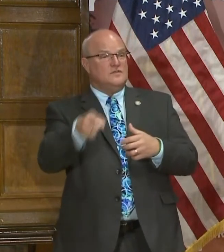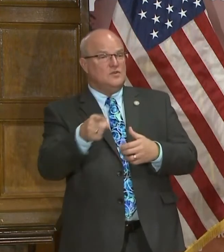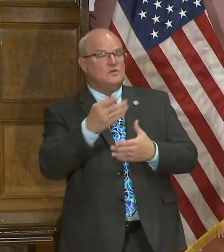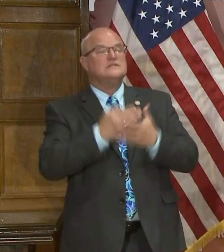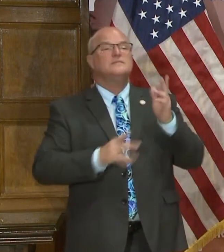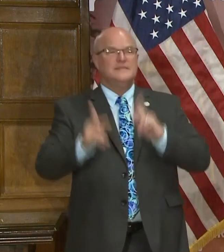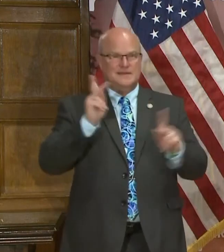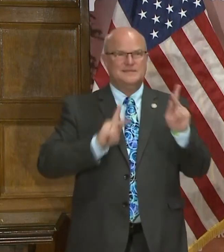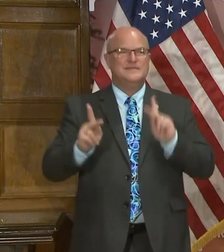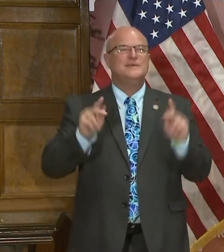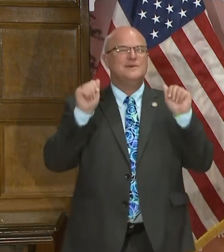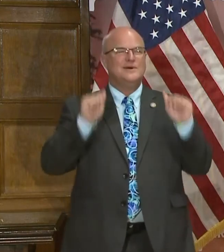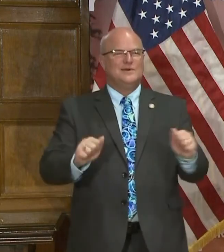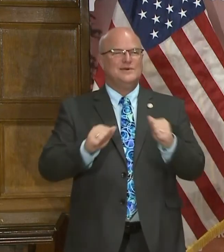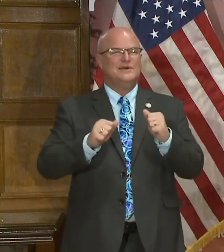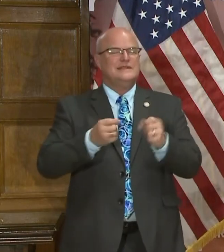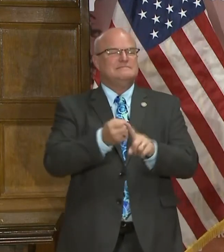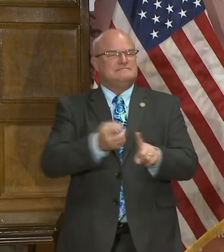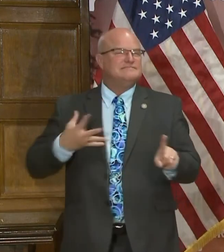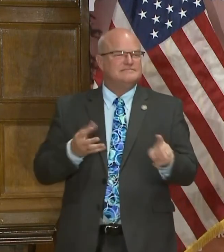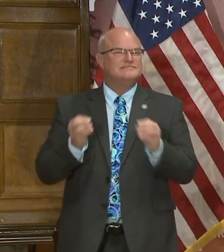task force members could elaborate